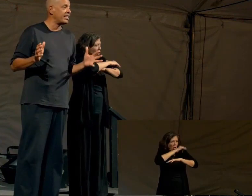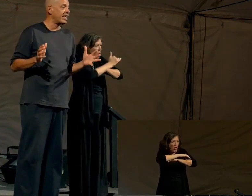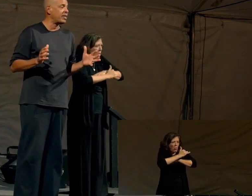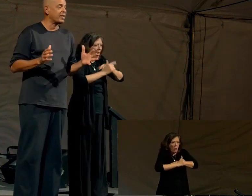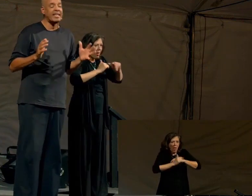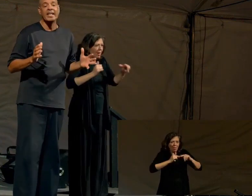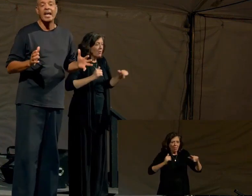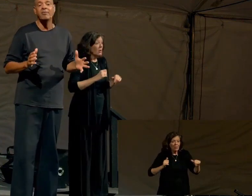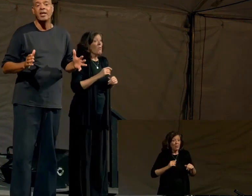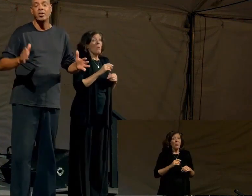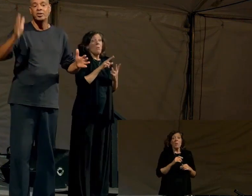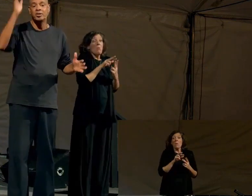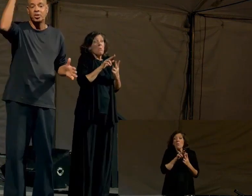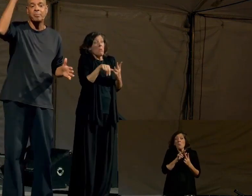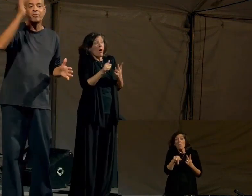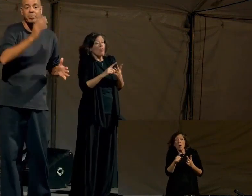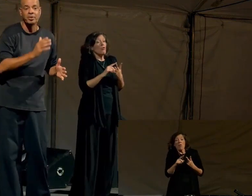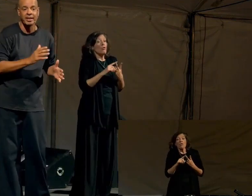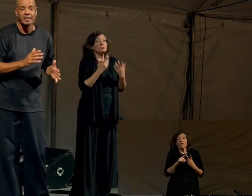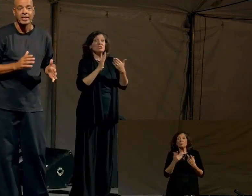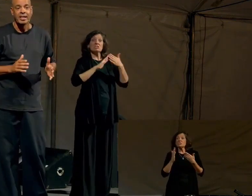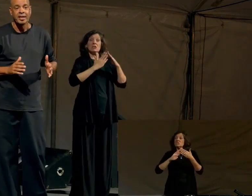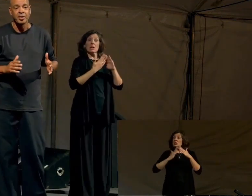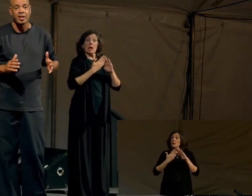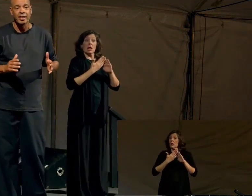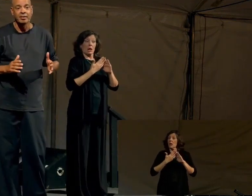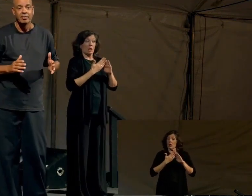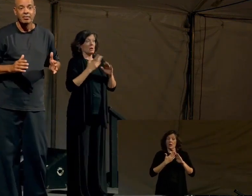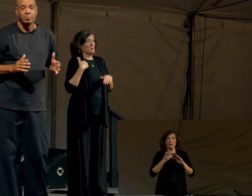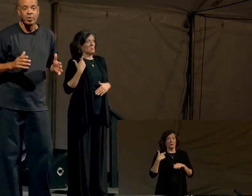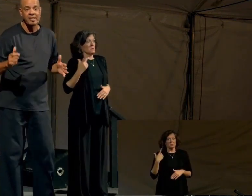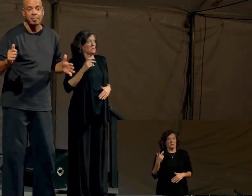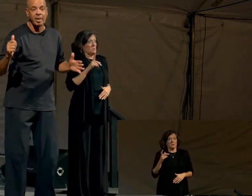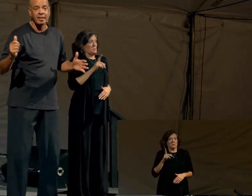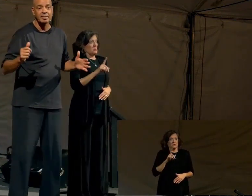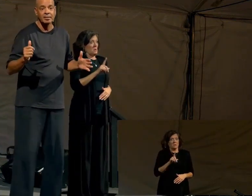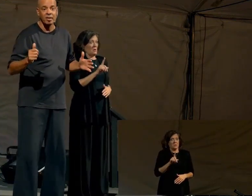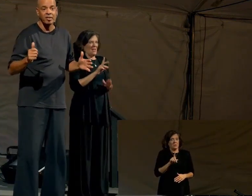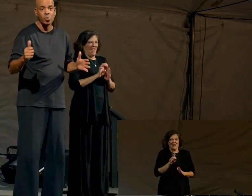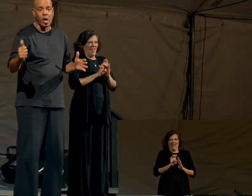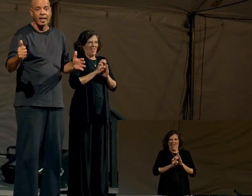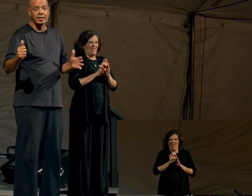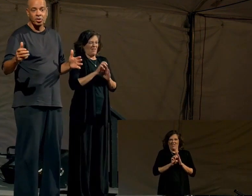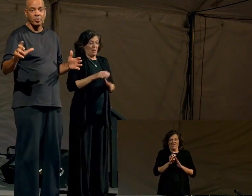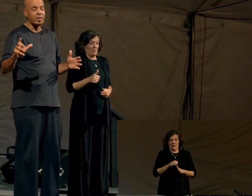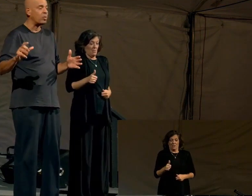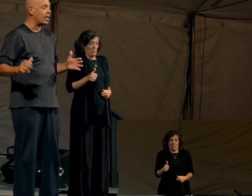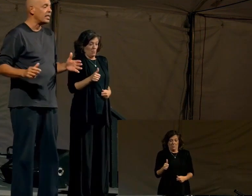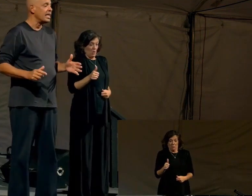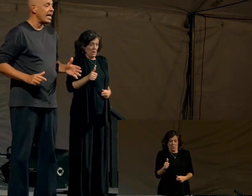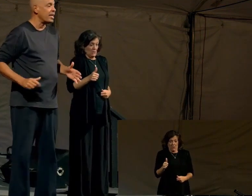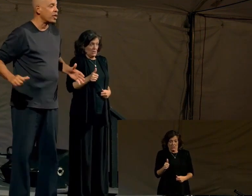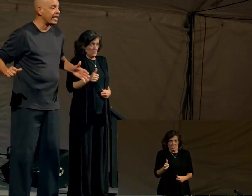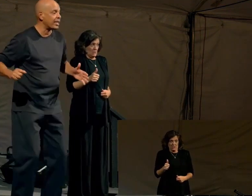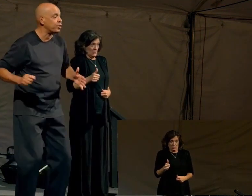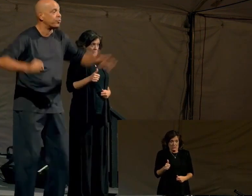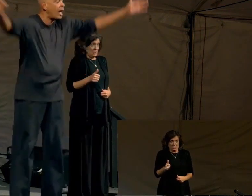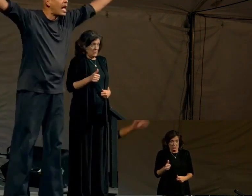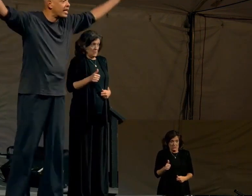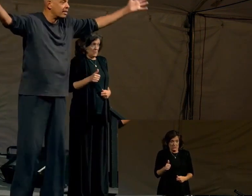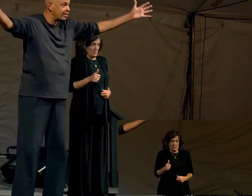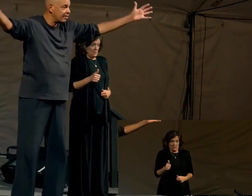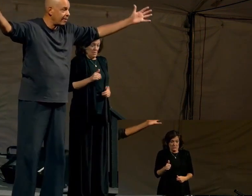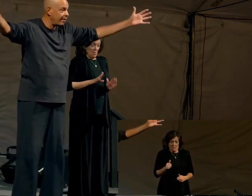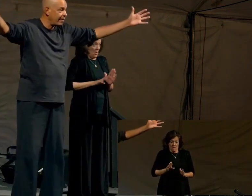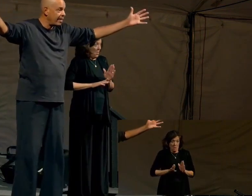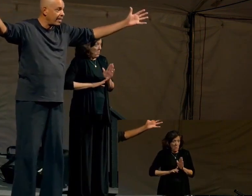to be in the city, and you're going to take an elevator, go to the top of a building, and you're going to press a button on this wand. He showed me the wand. And you're going to get to